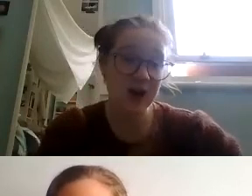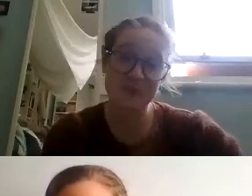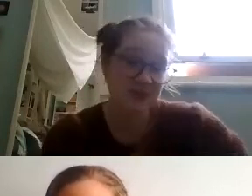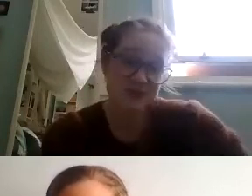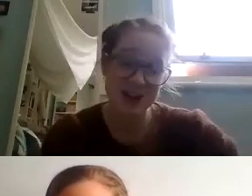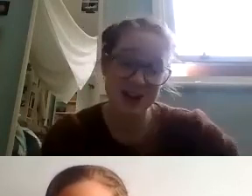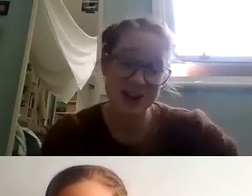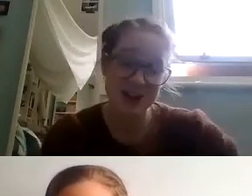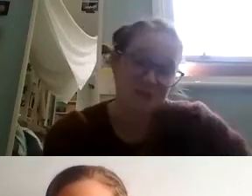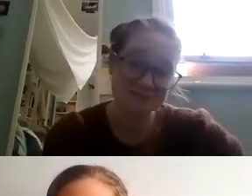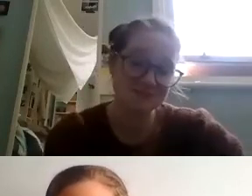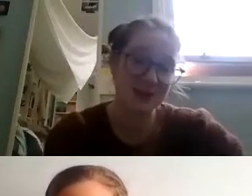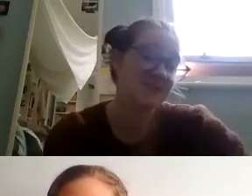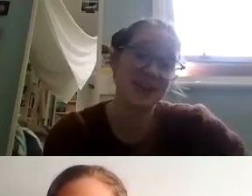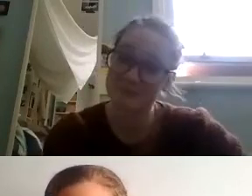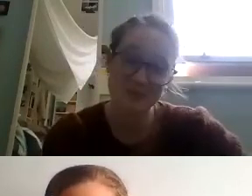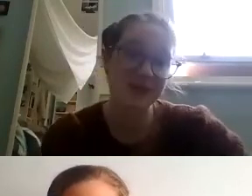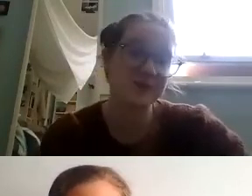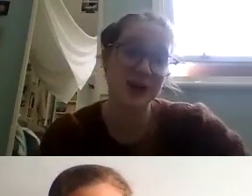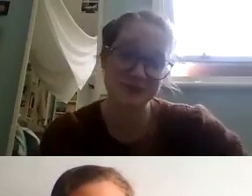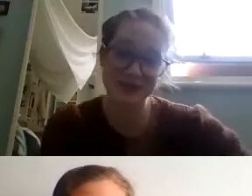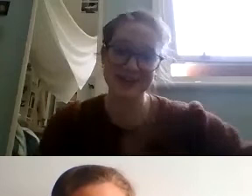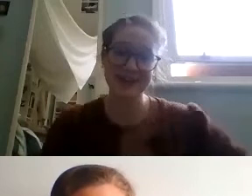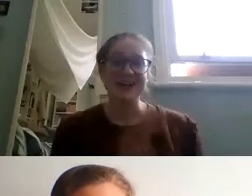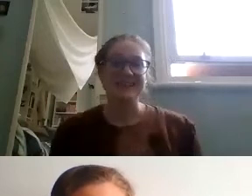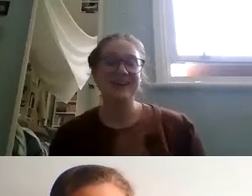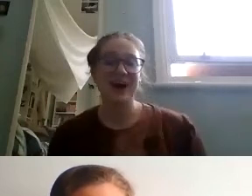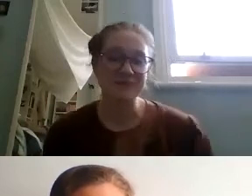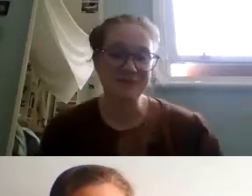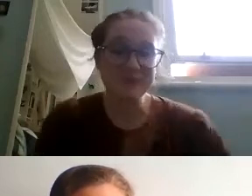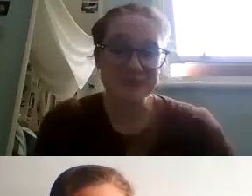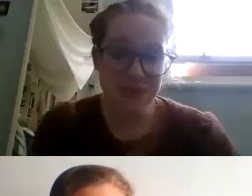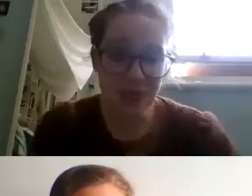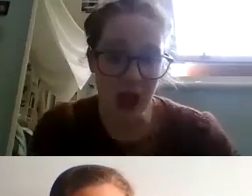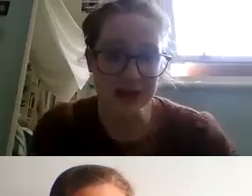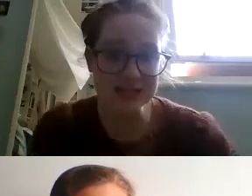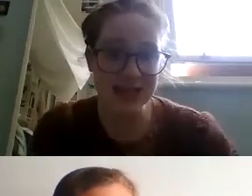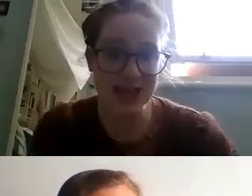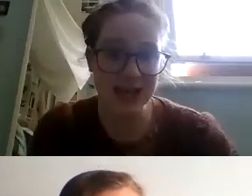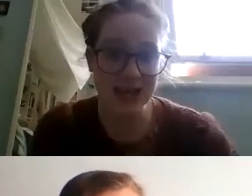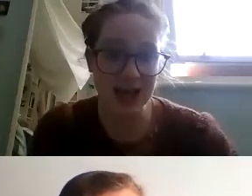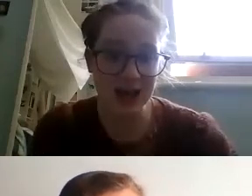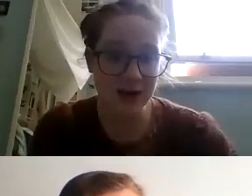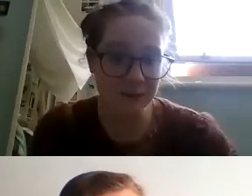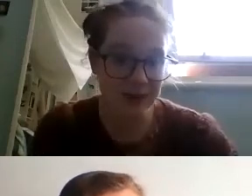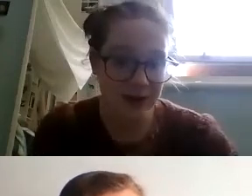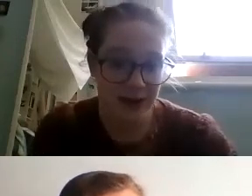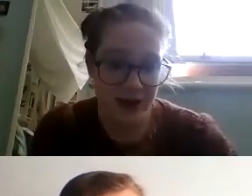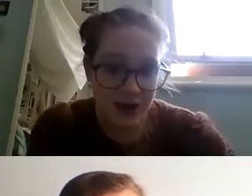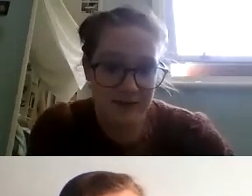if it doesn't work, then it'll be funny. At least we've tried. So I'm gonna say